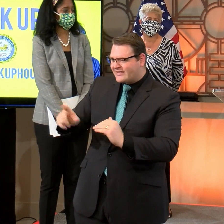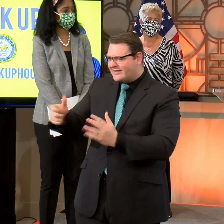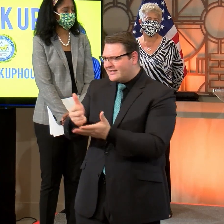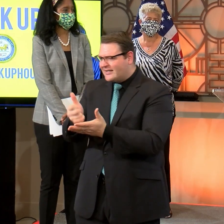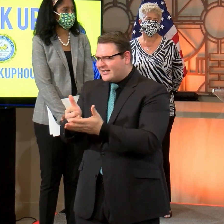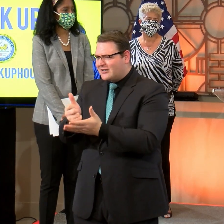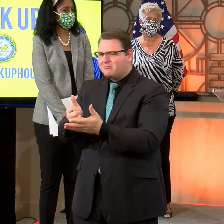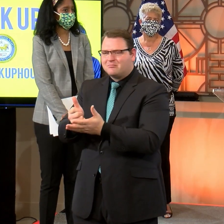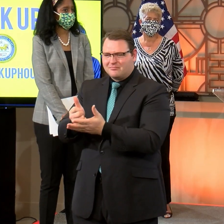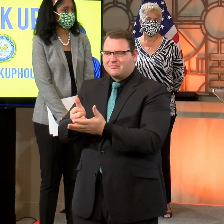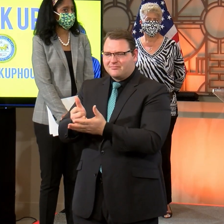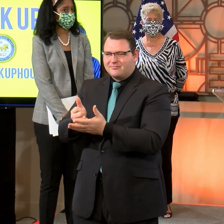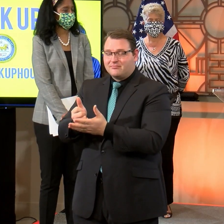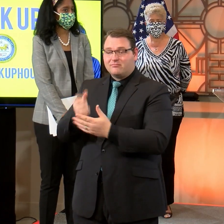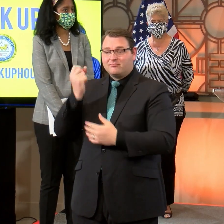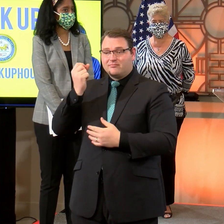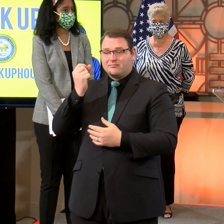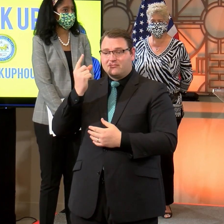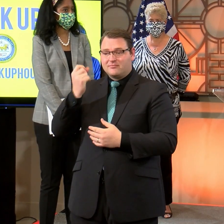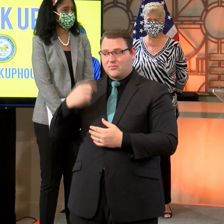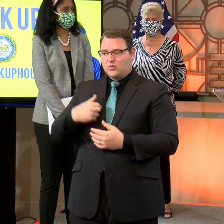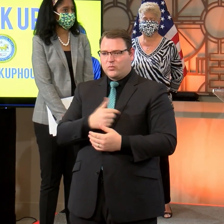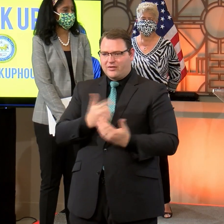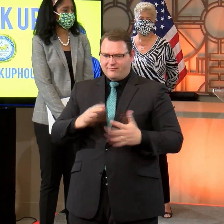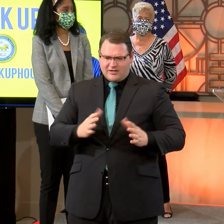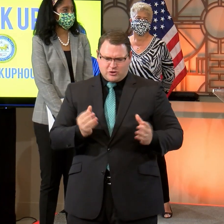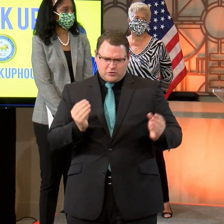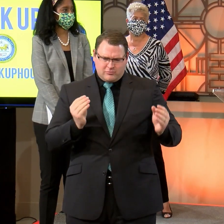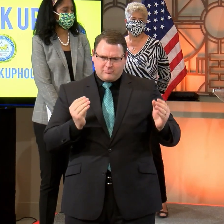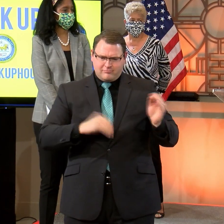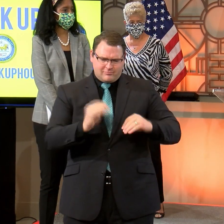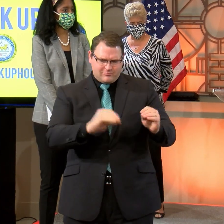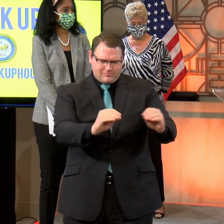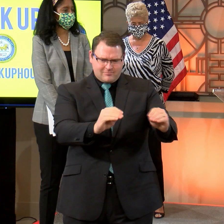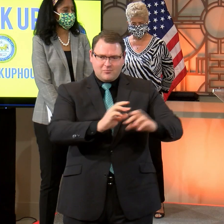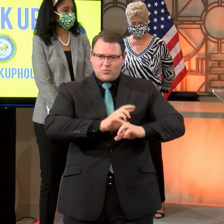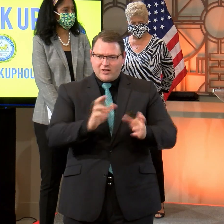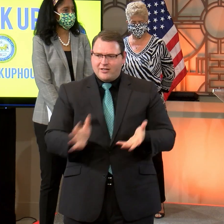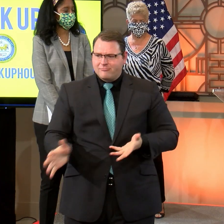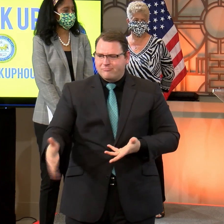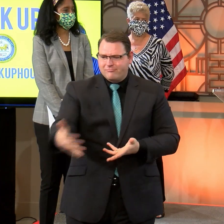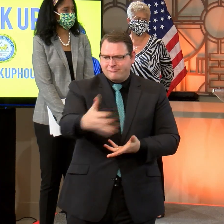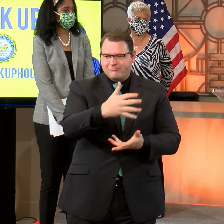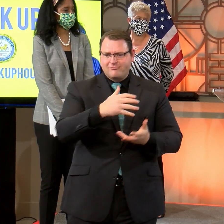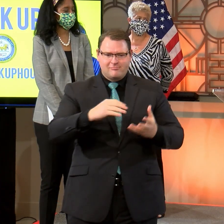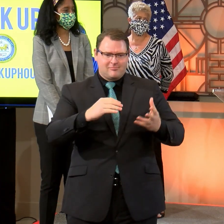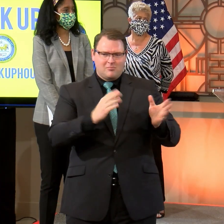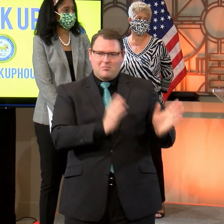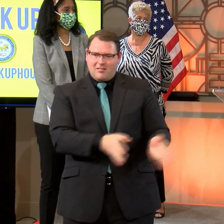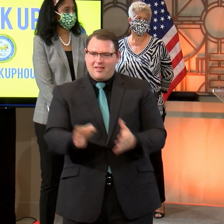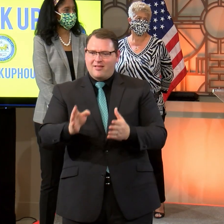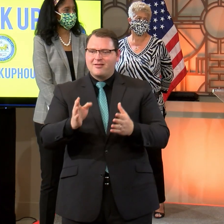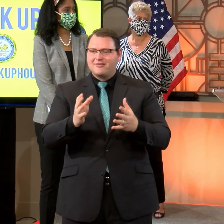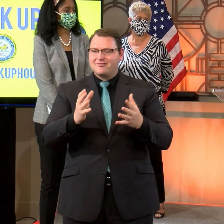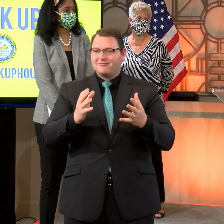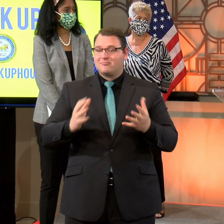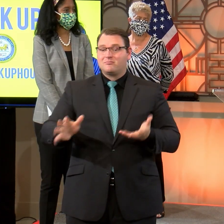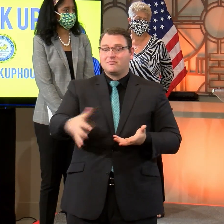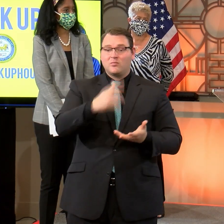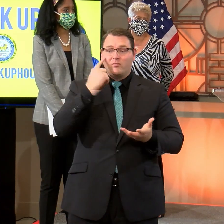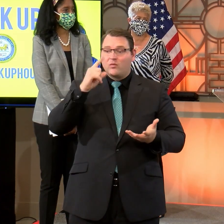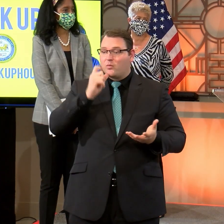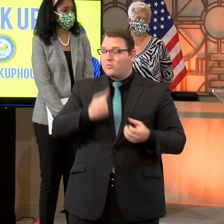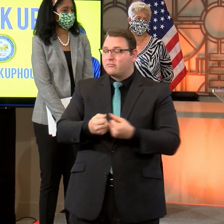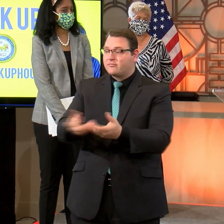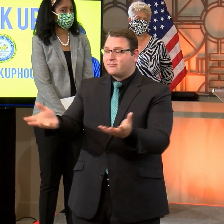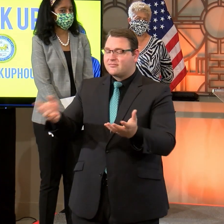accelerated communication efforts to identify these needs, and we are collecting supplies and personal protection equipment for senior citizens